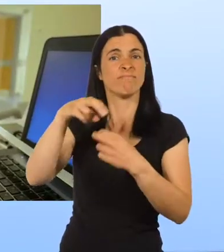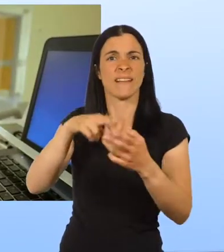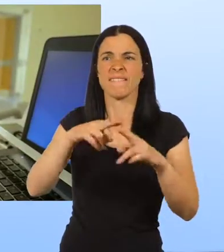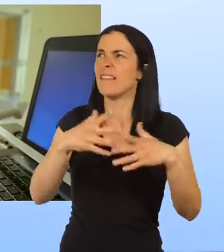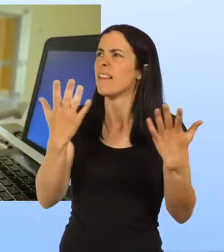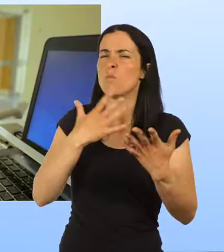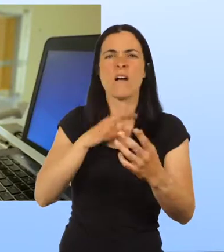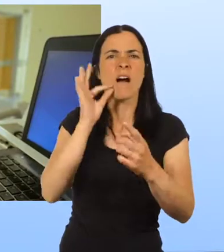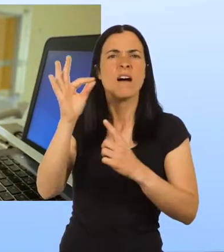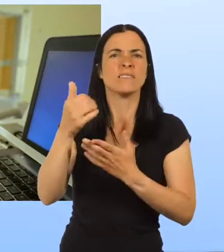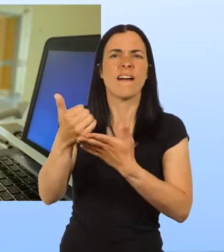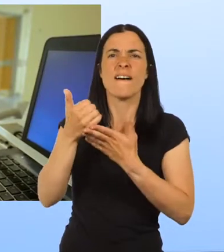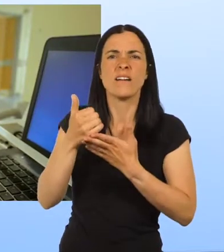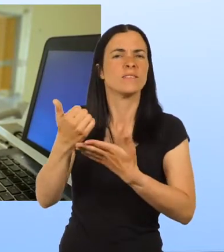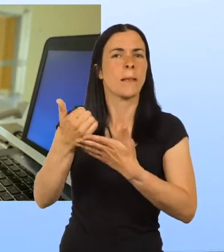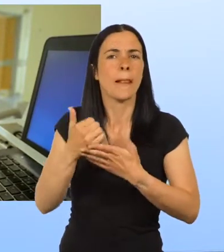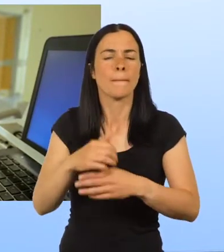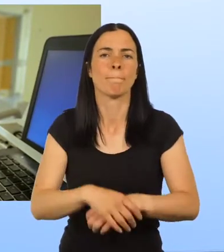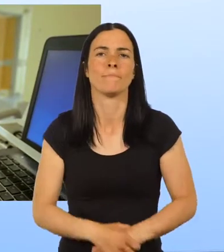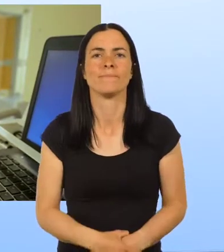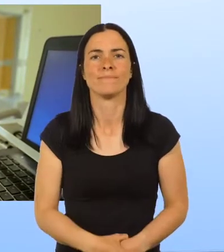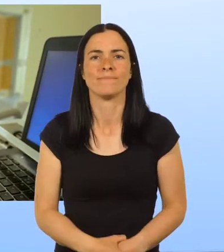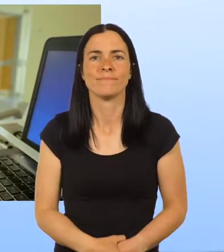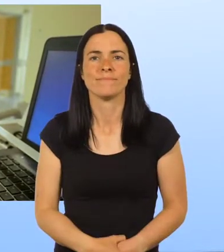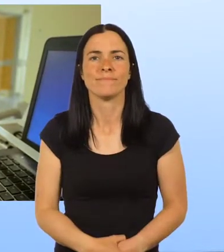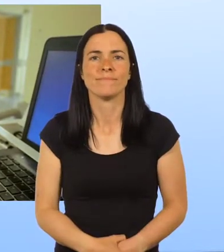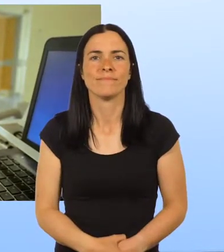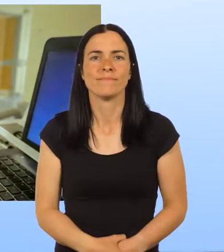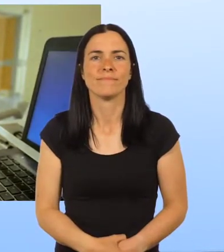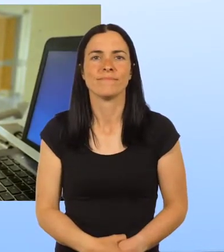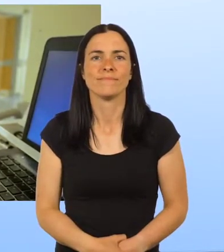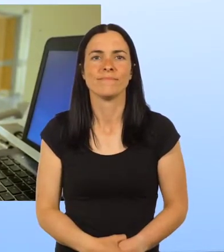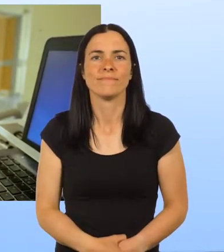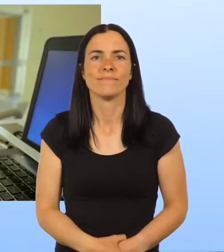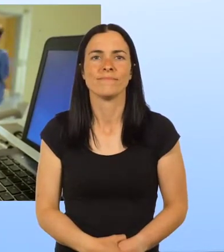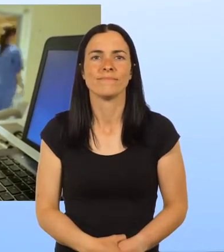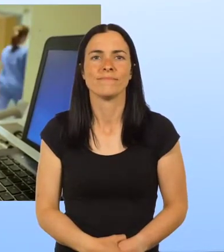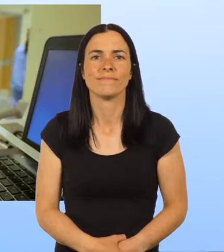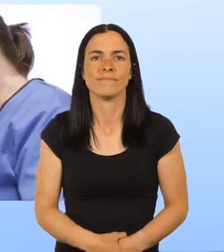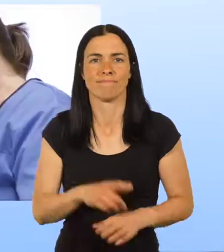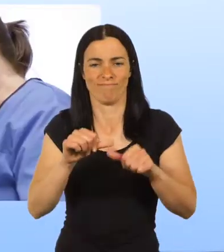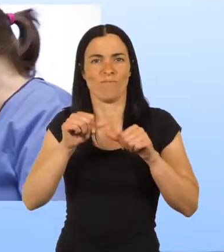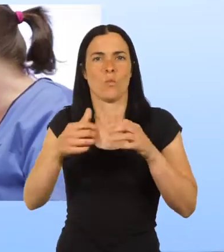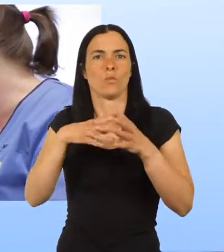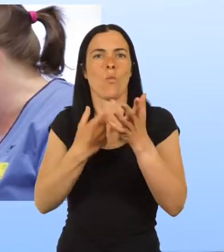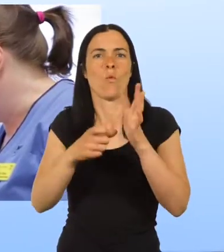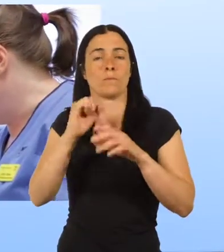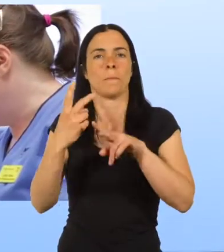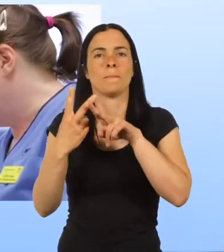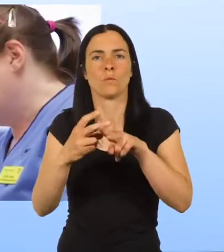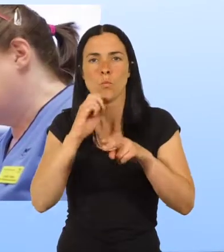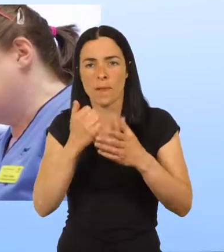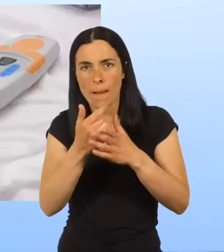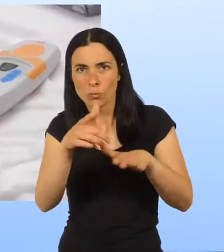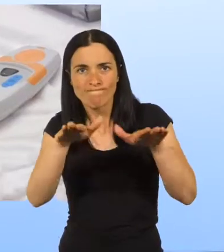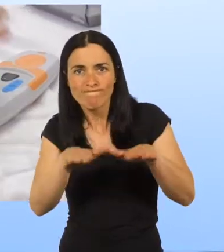are neonatal doctors available at all times to give advice and help if required. In the postnatal